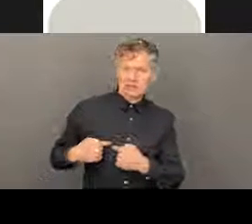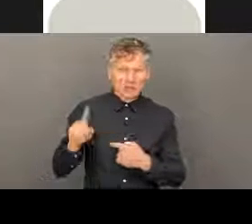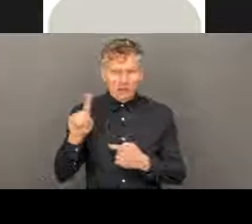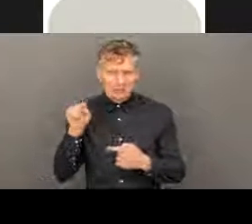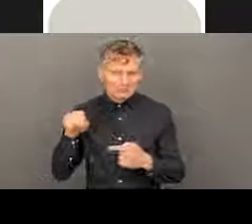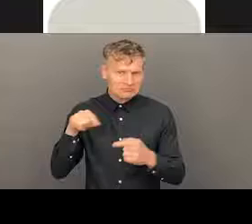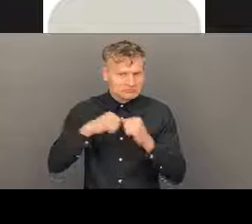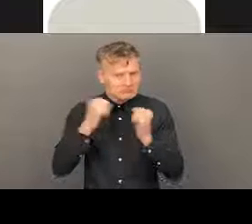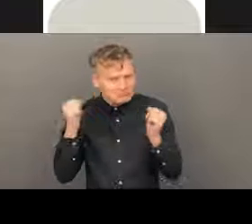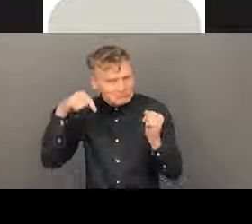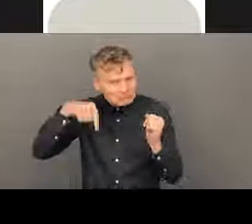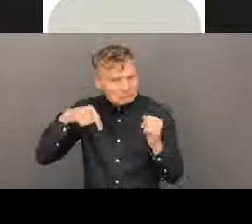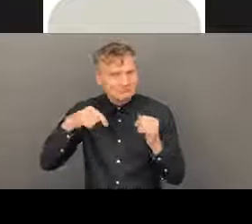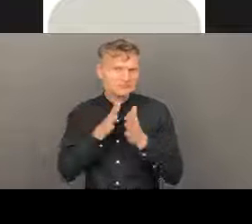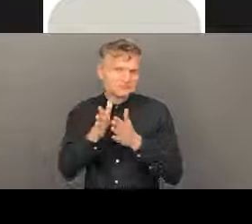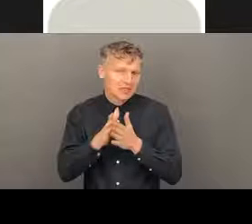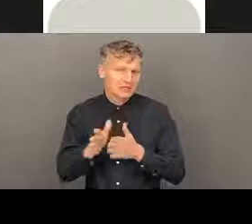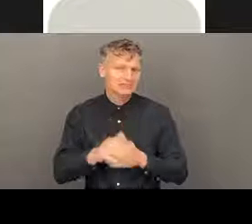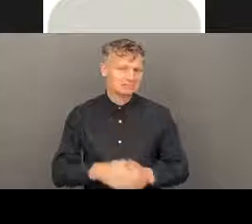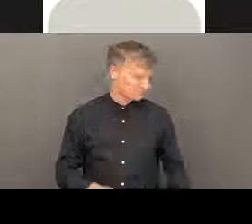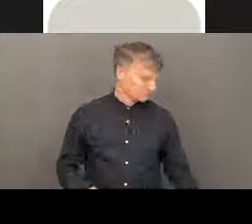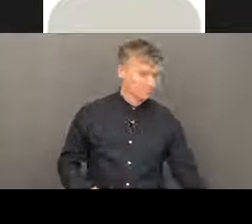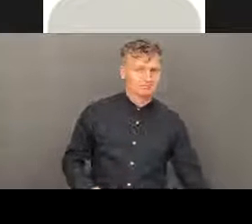the project in which